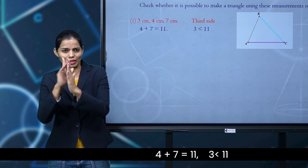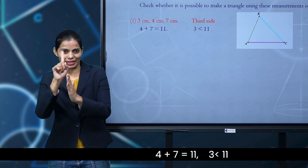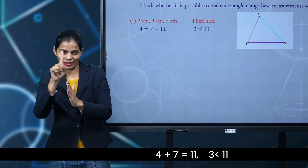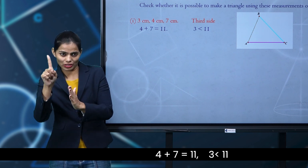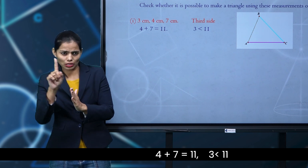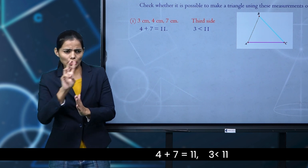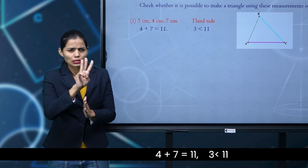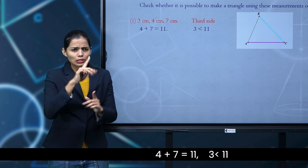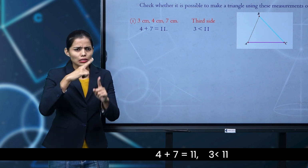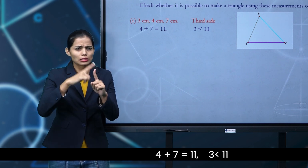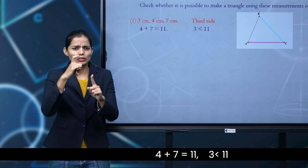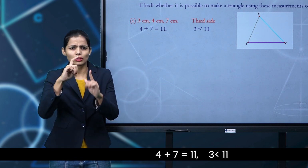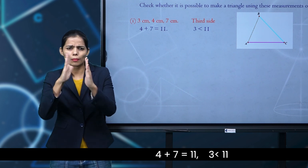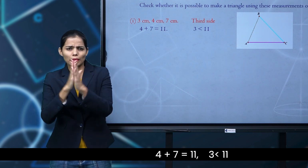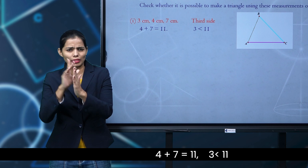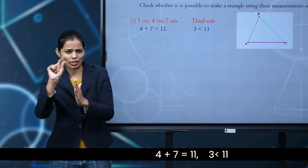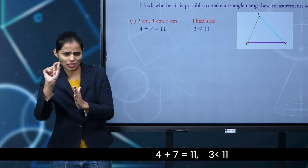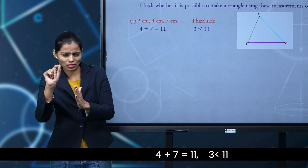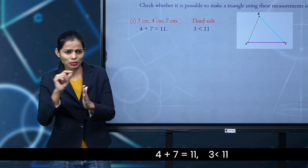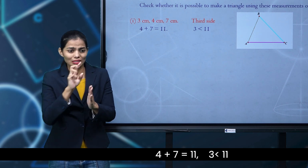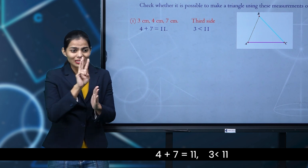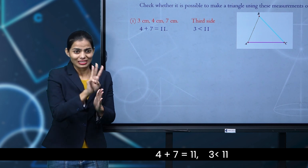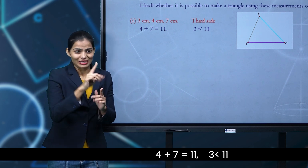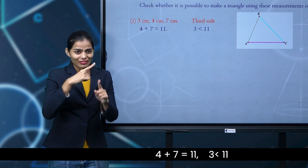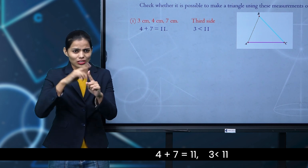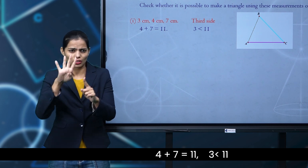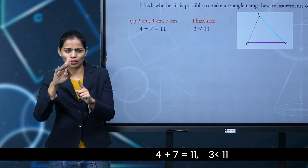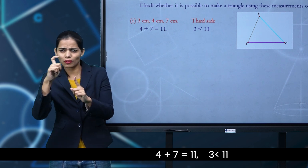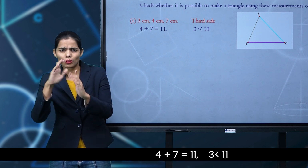Four plus 7 is equal to 11.